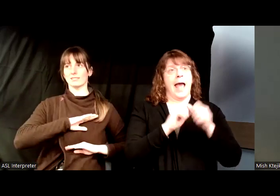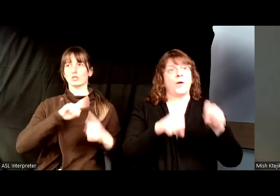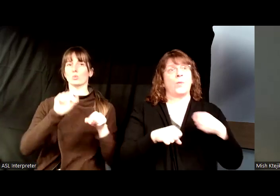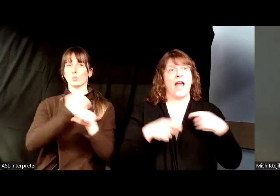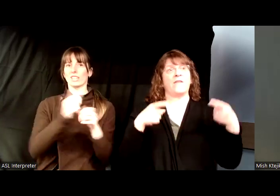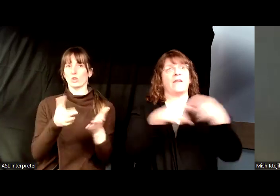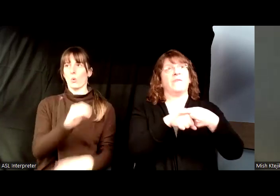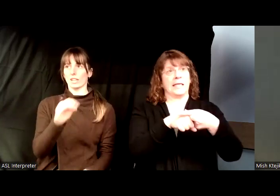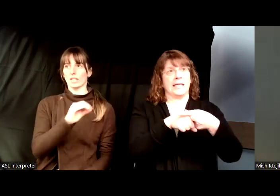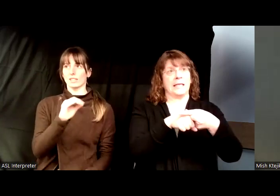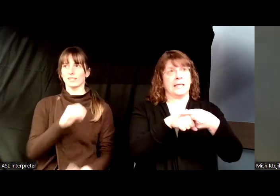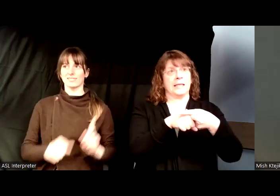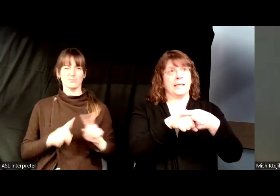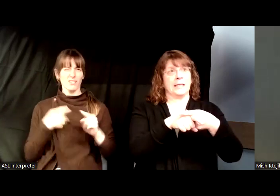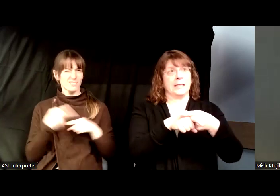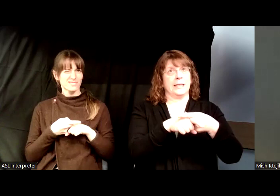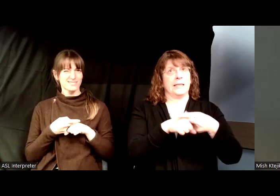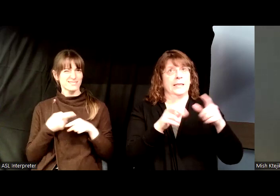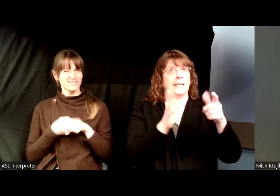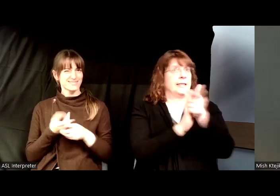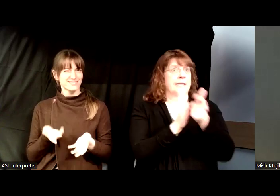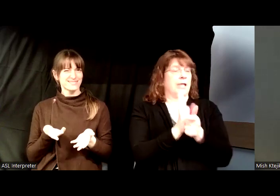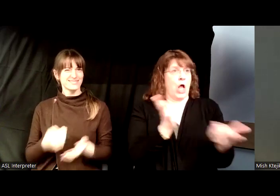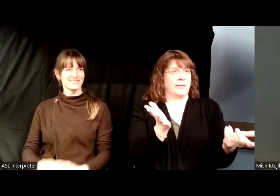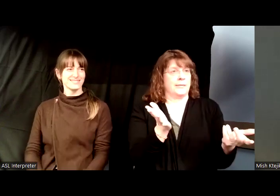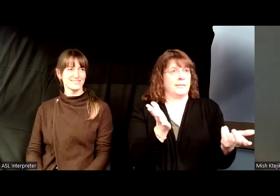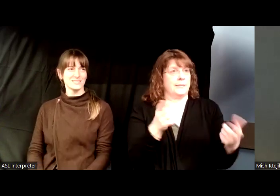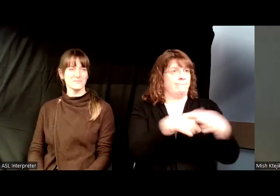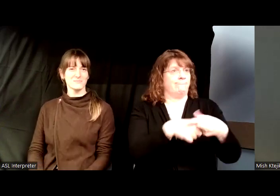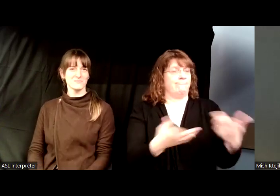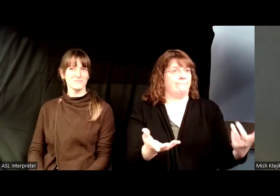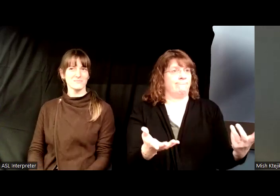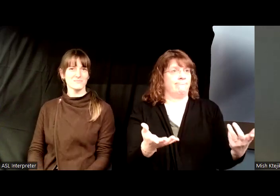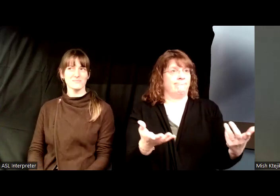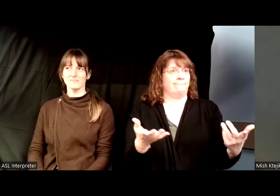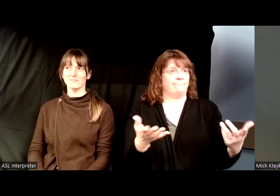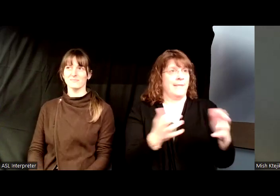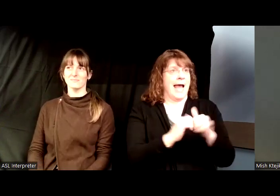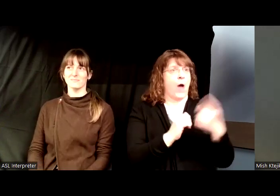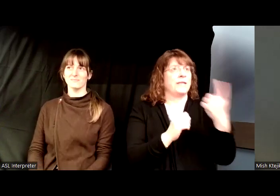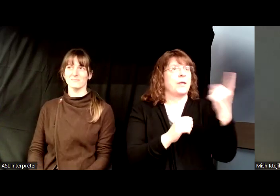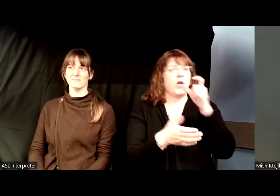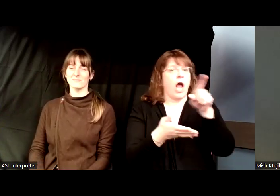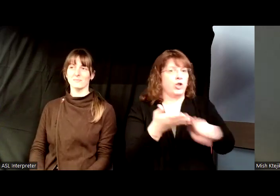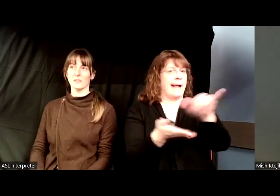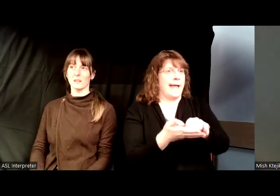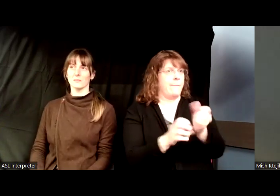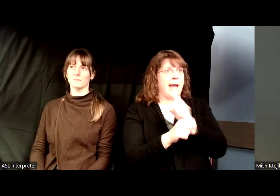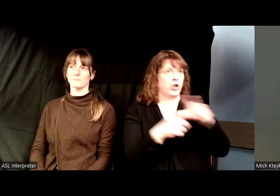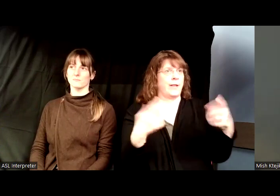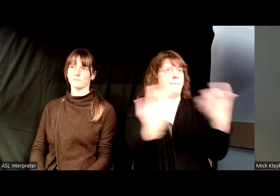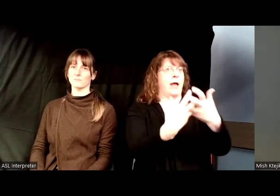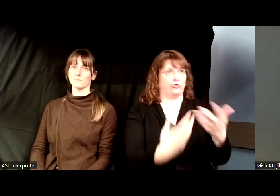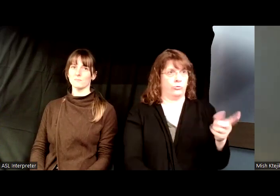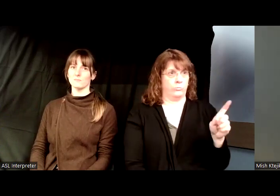particular settings. This is Tammy. So how can we have how can we have two legal things that are conflicting like